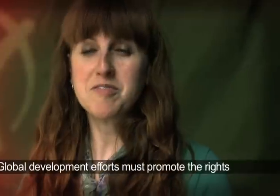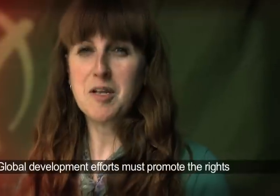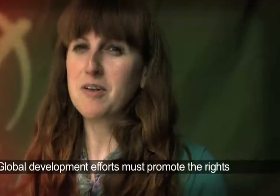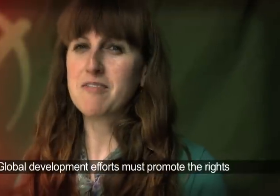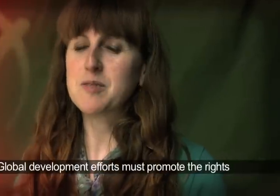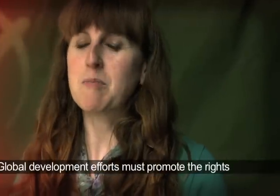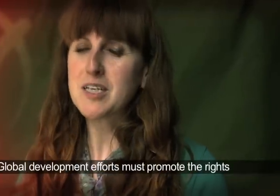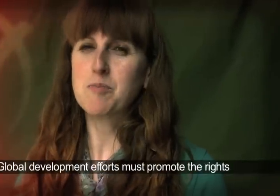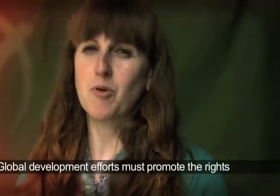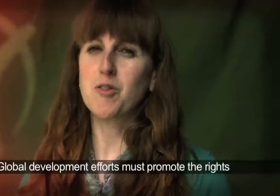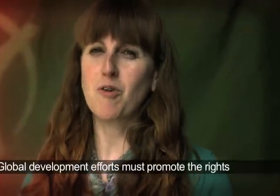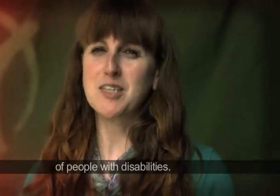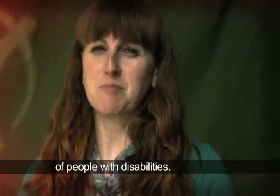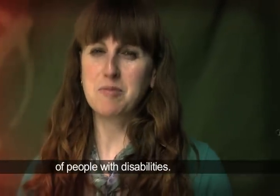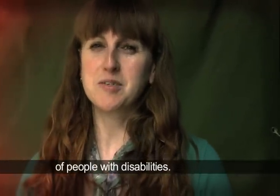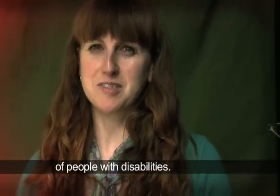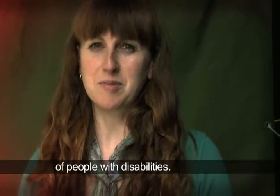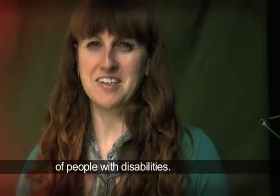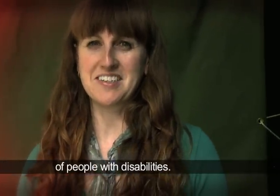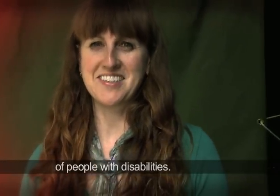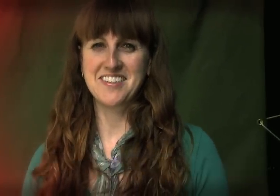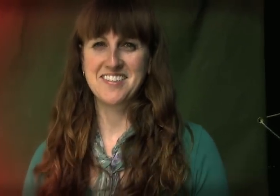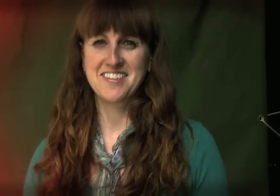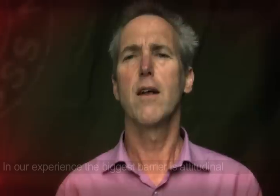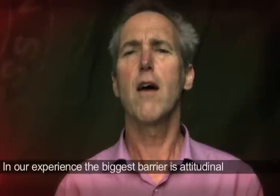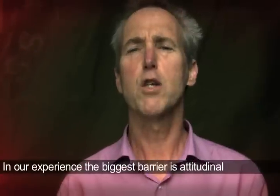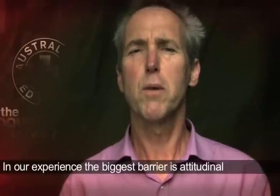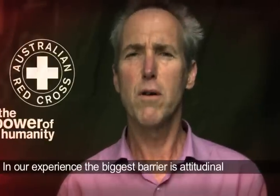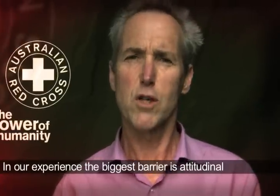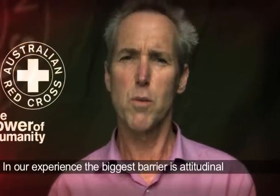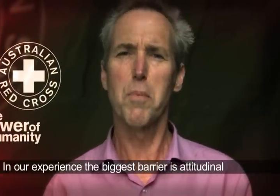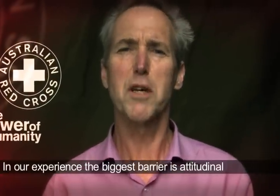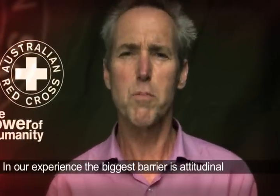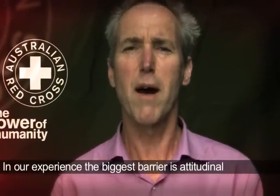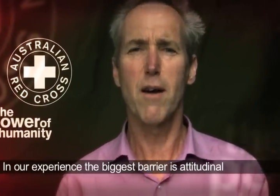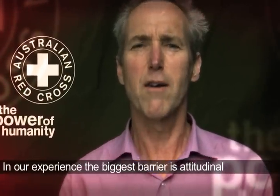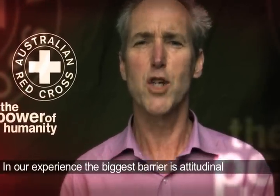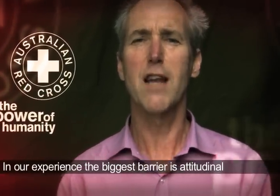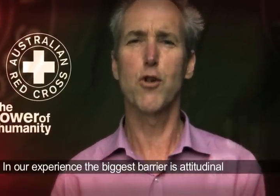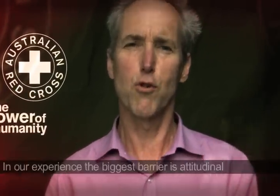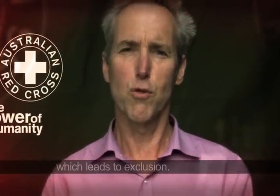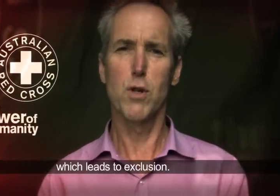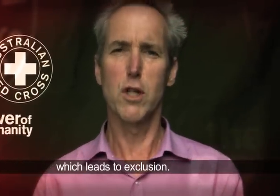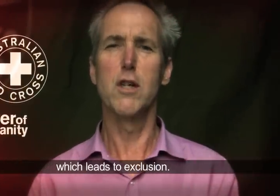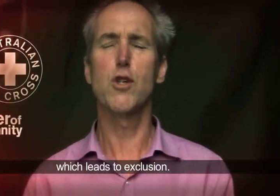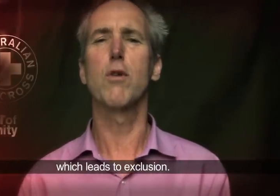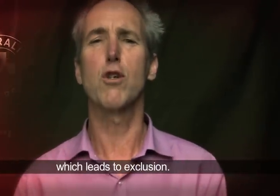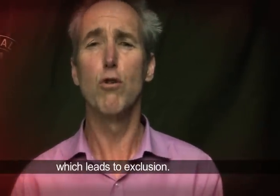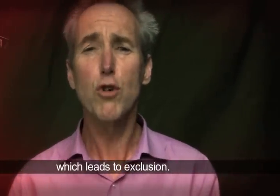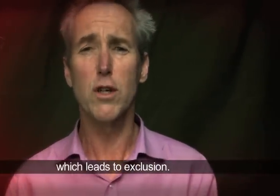development efforts must promote the rights of people with disabilities. In our experience, the biggest barrier is attitudinal, which leads to exclusion.